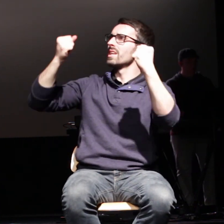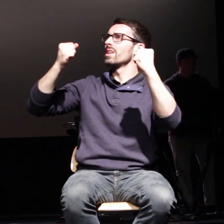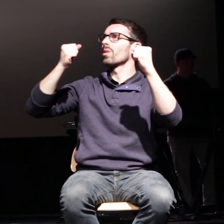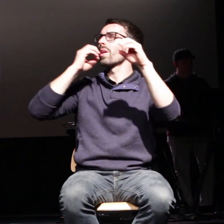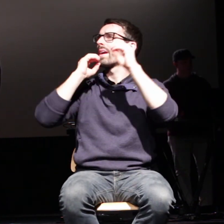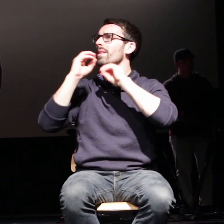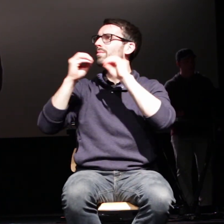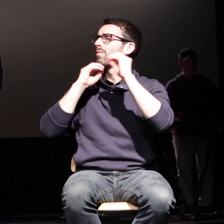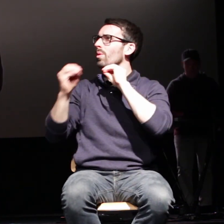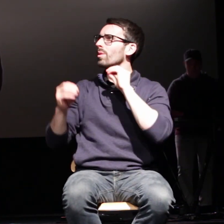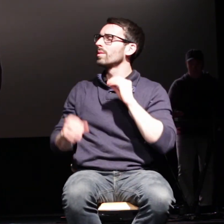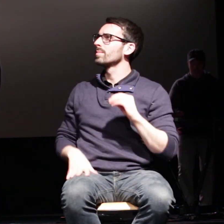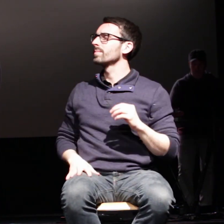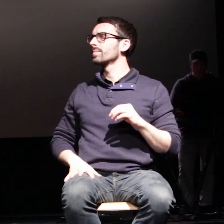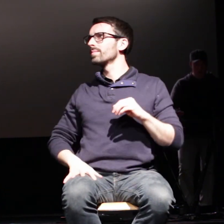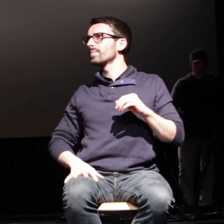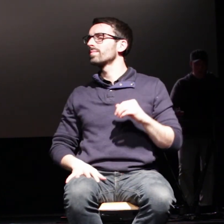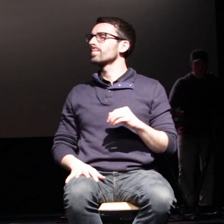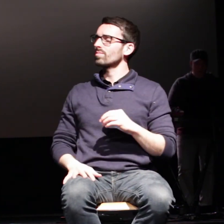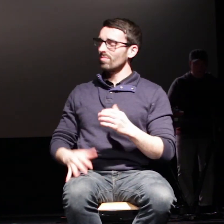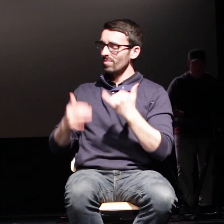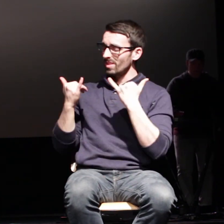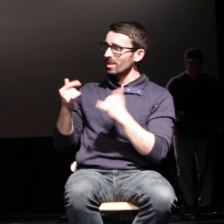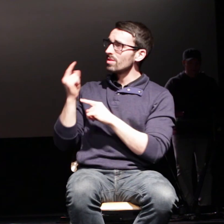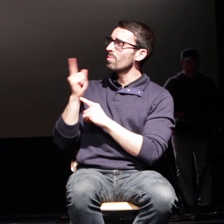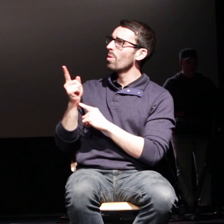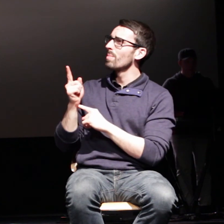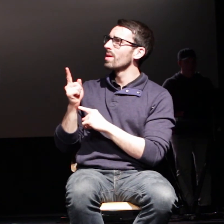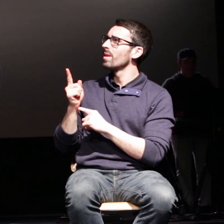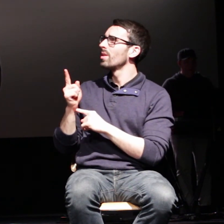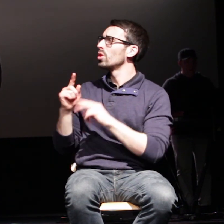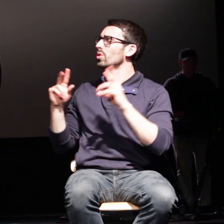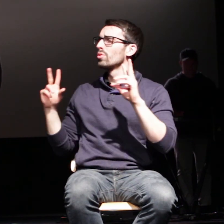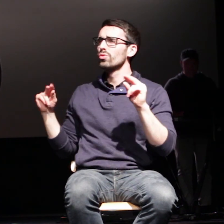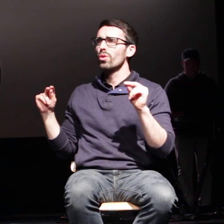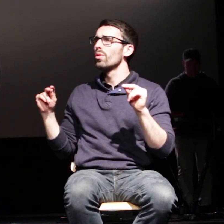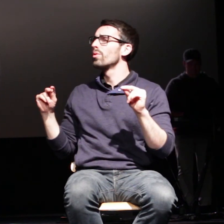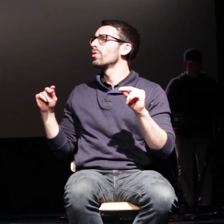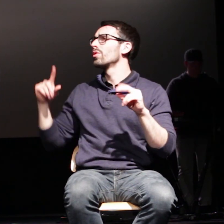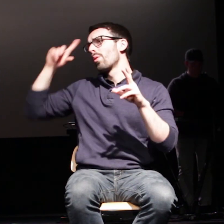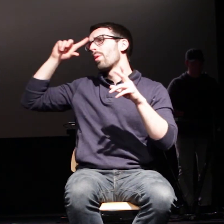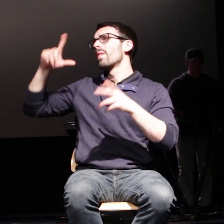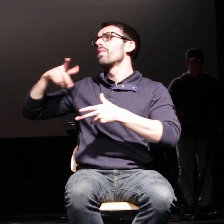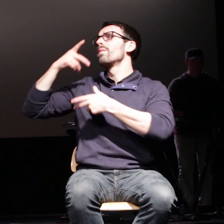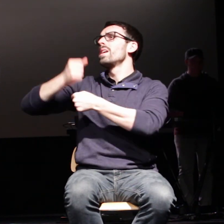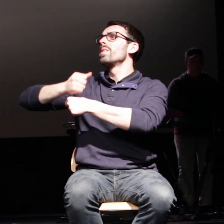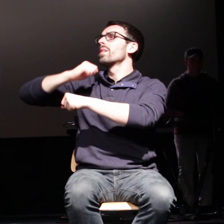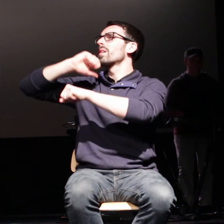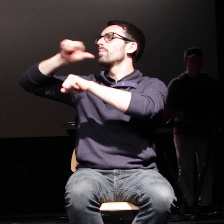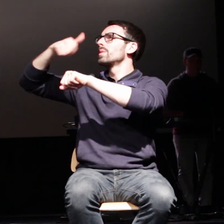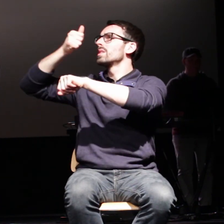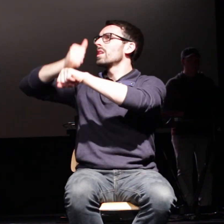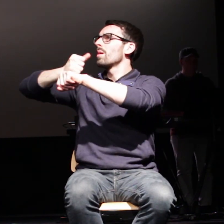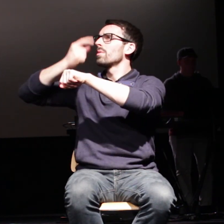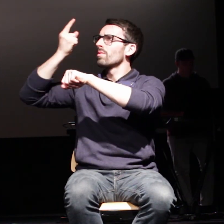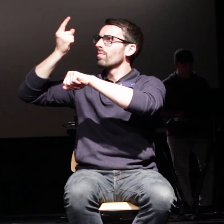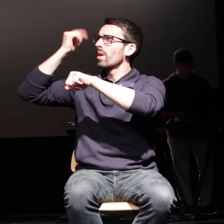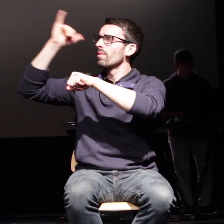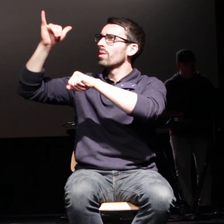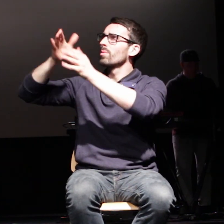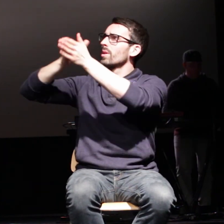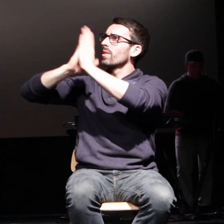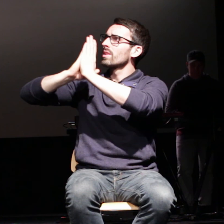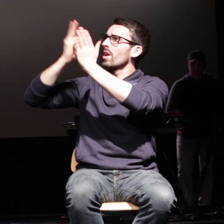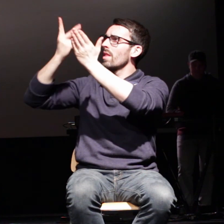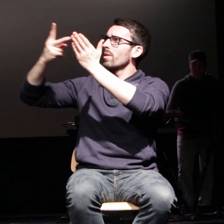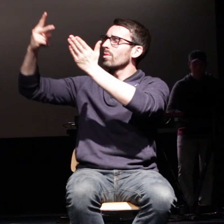and that you would restore. Not just for this moment, God, but so that our faith can be built for all of eternity. We